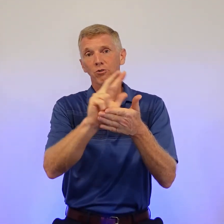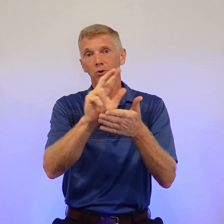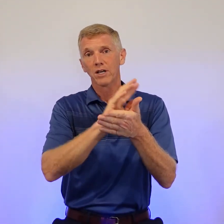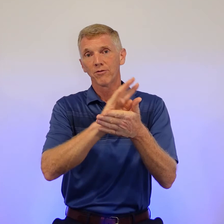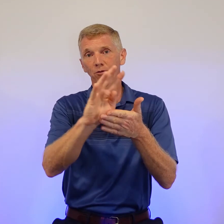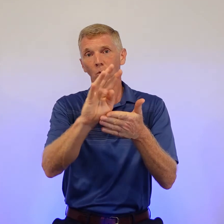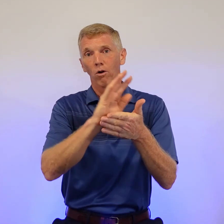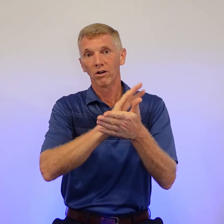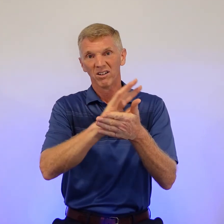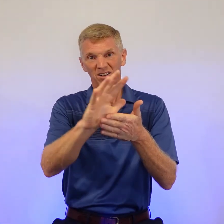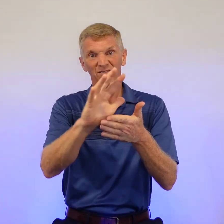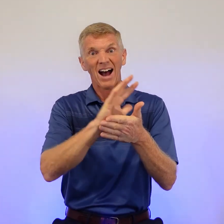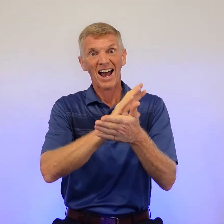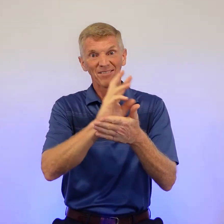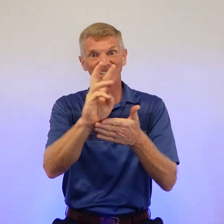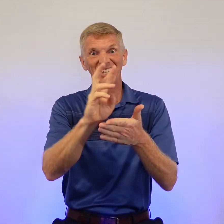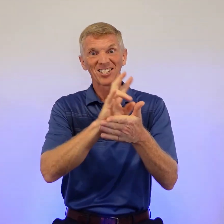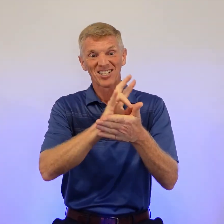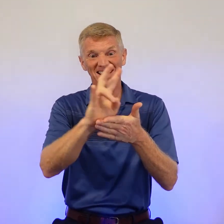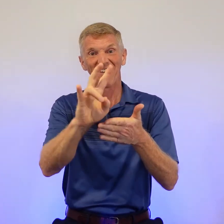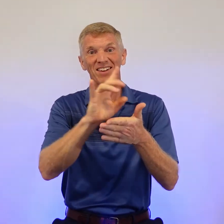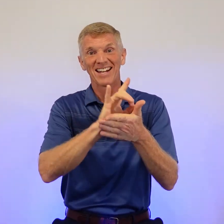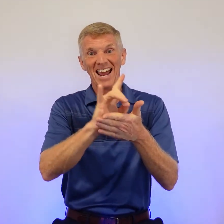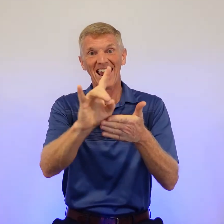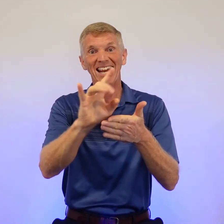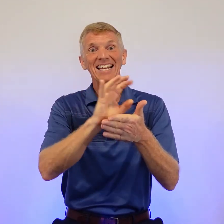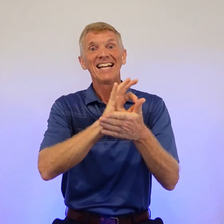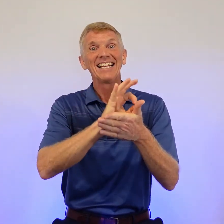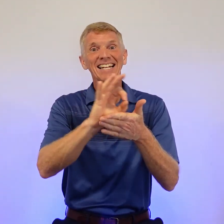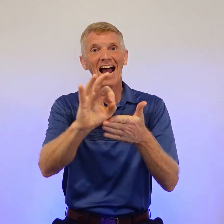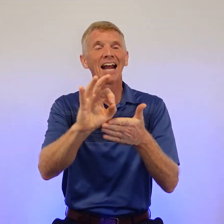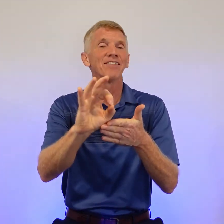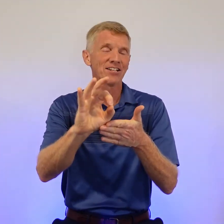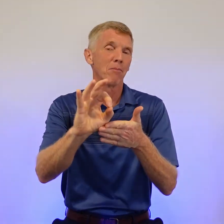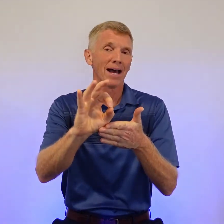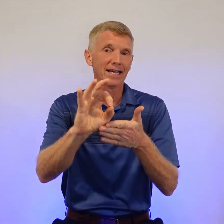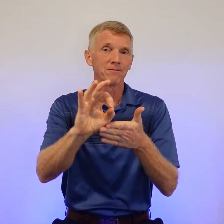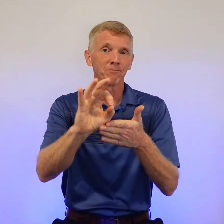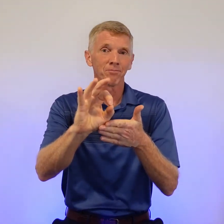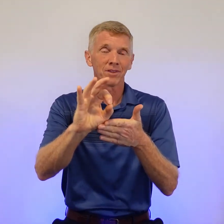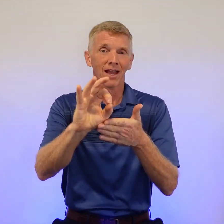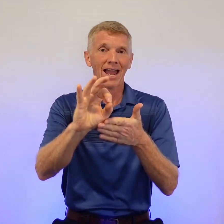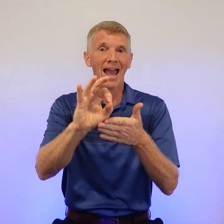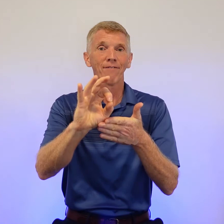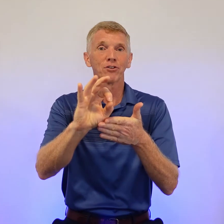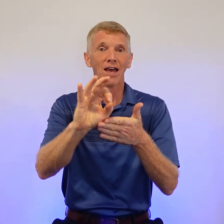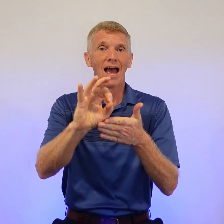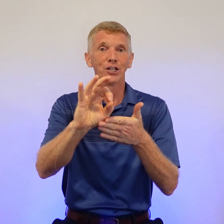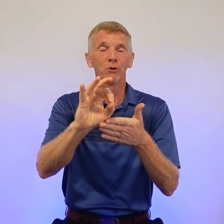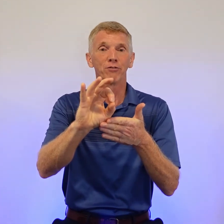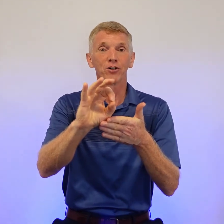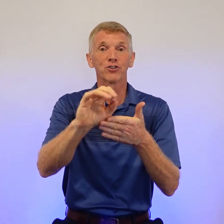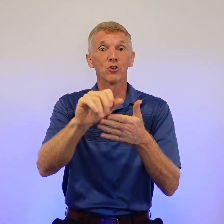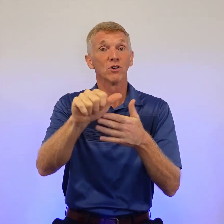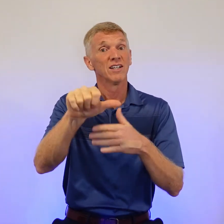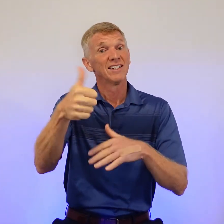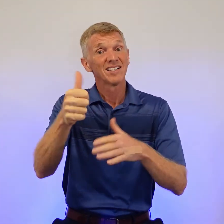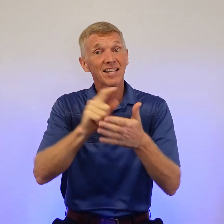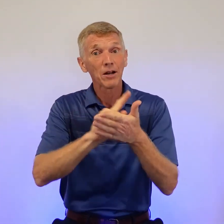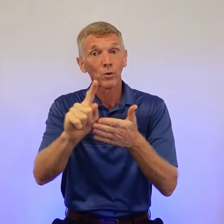3, 4, 5, 6, 7, 8, 9, that's about it. Okay, after that you revert to 10